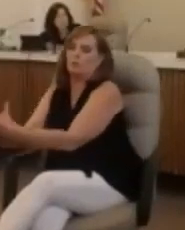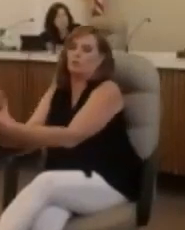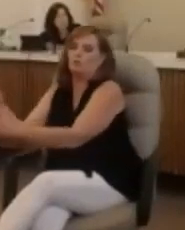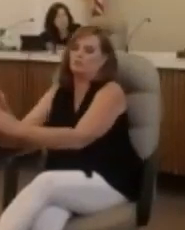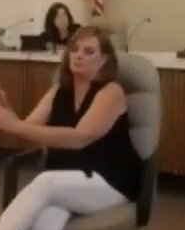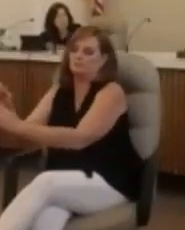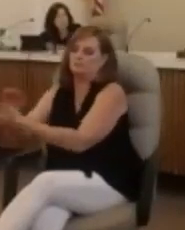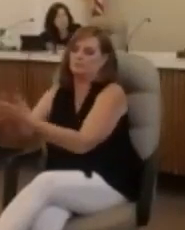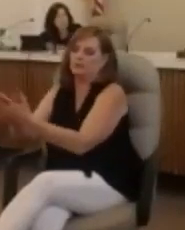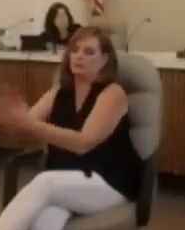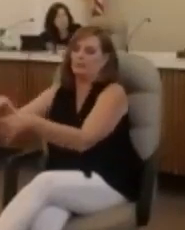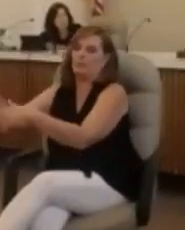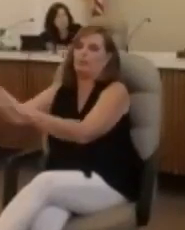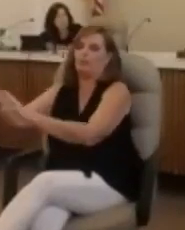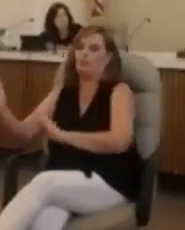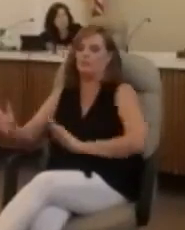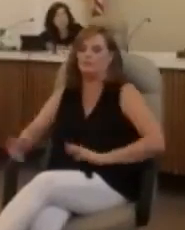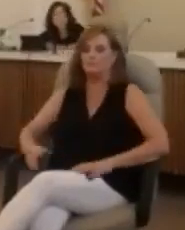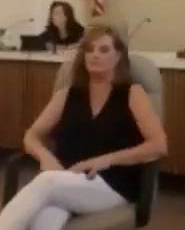that's all I have to say